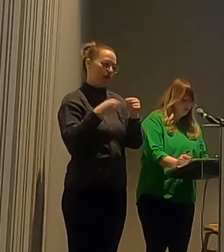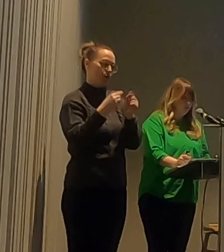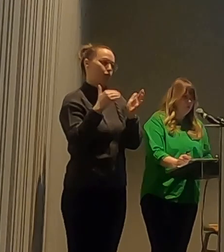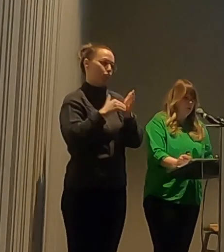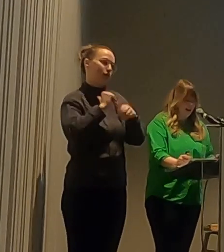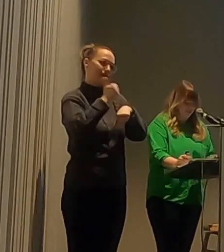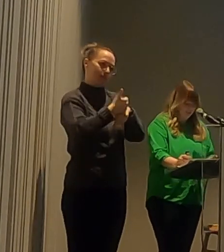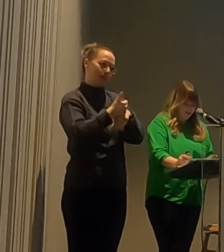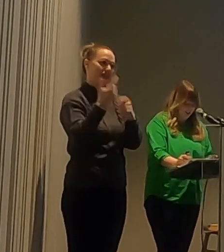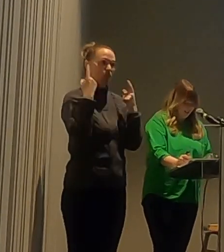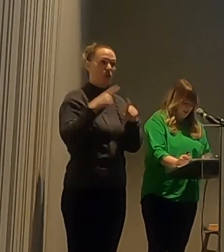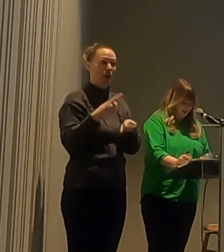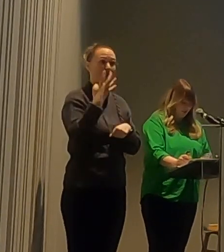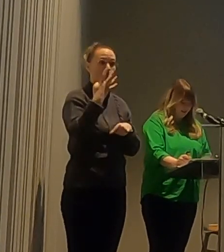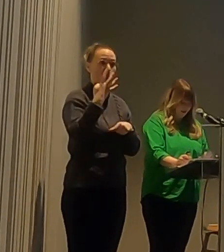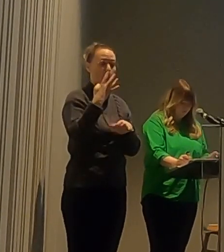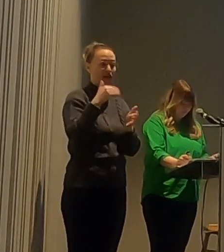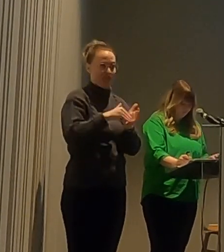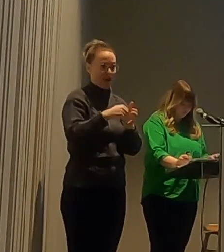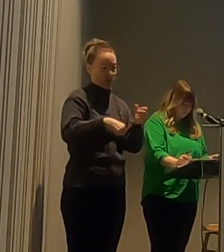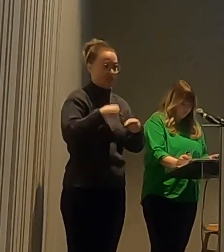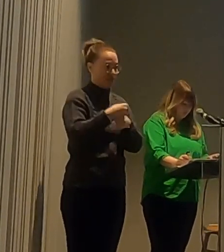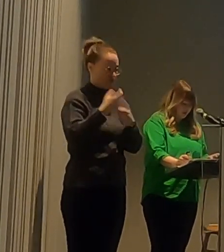for those 4,000 years.